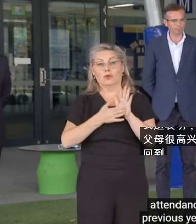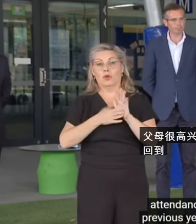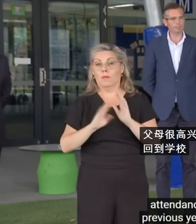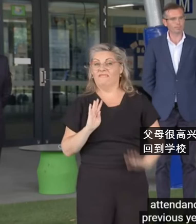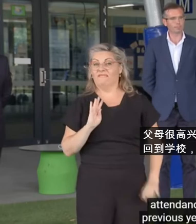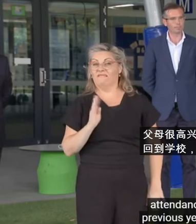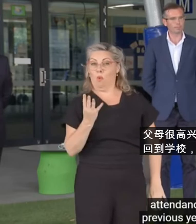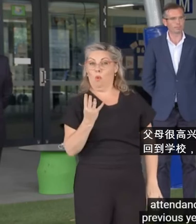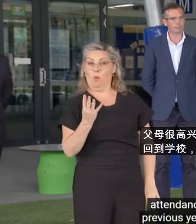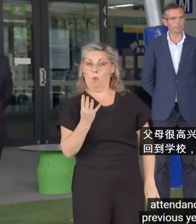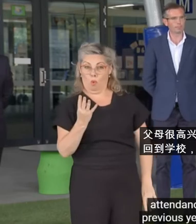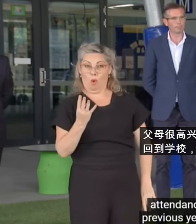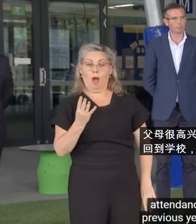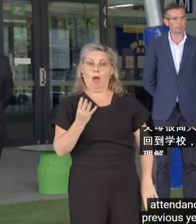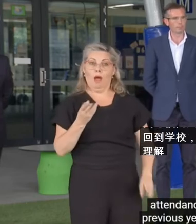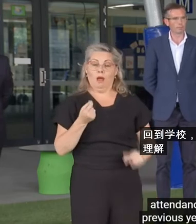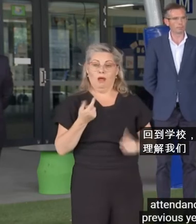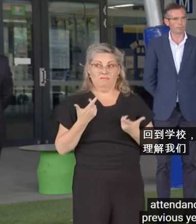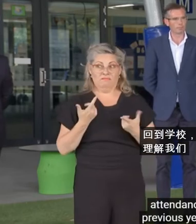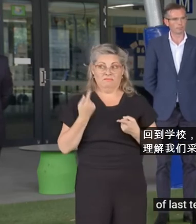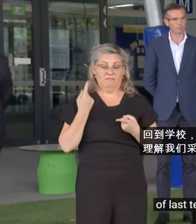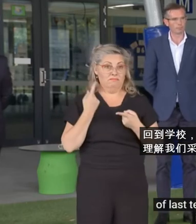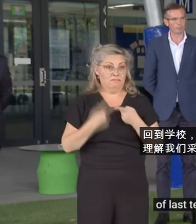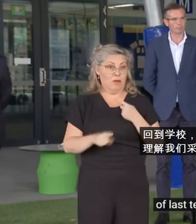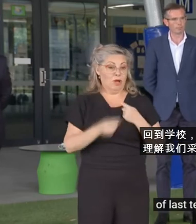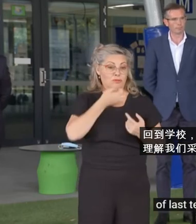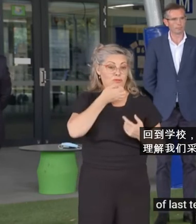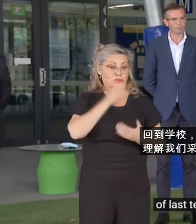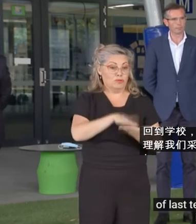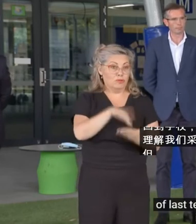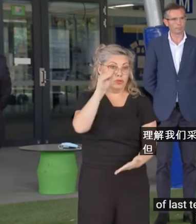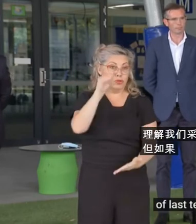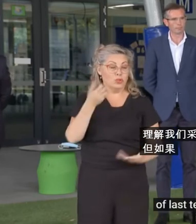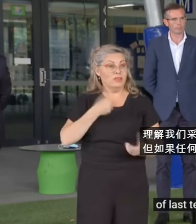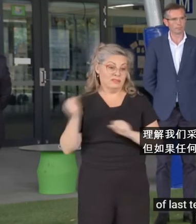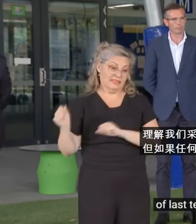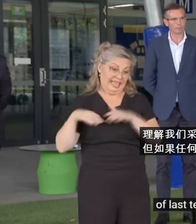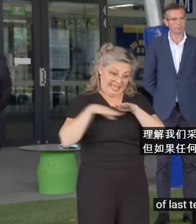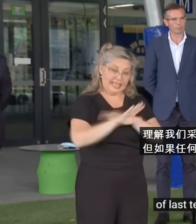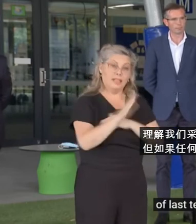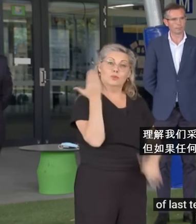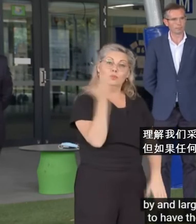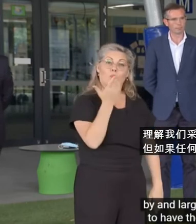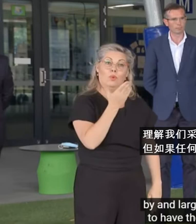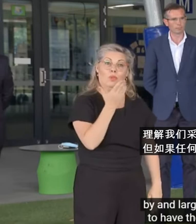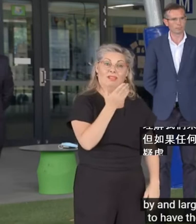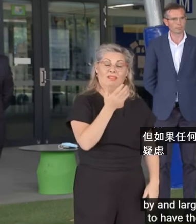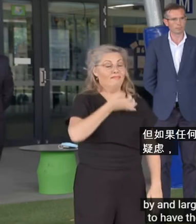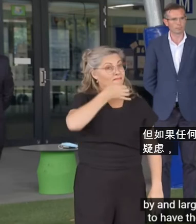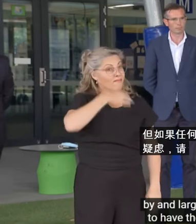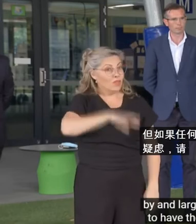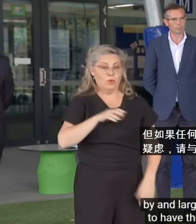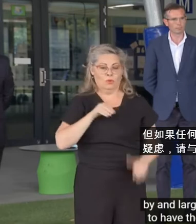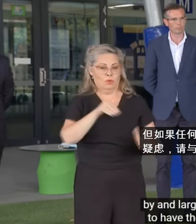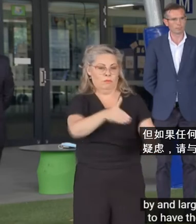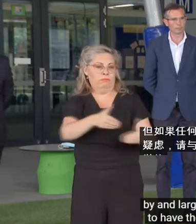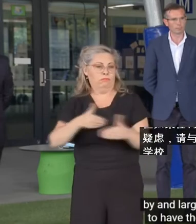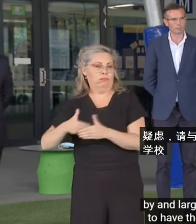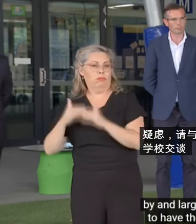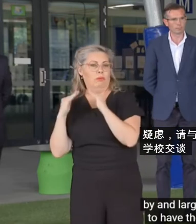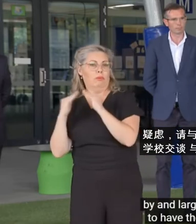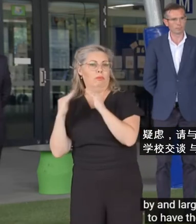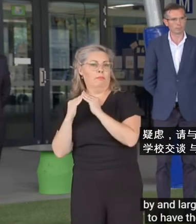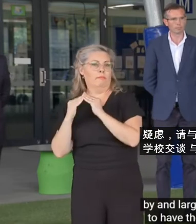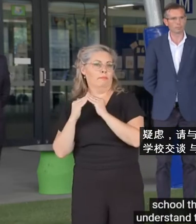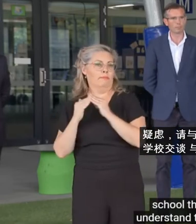have their children back at school. They appreciate and understand the measures that we have in place. But if any parent does have any concern, please talk